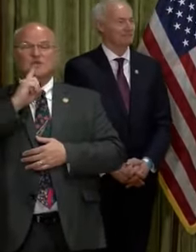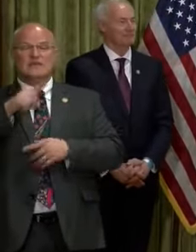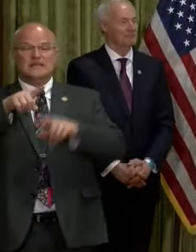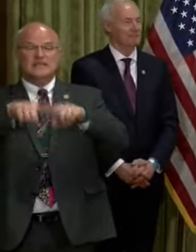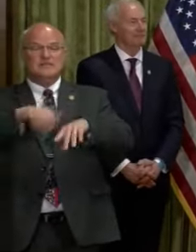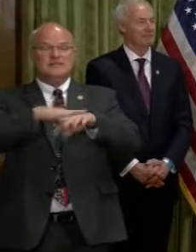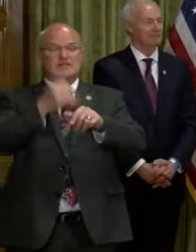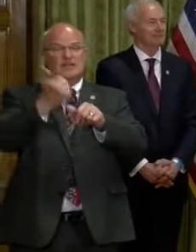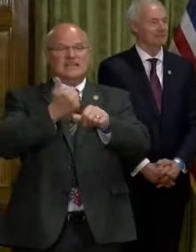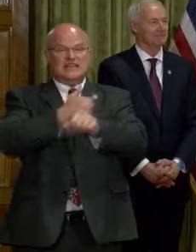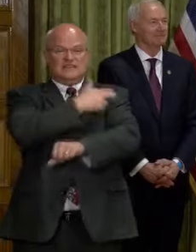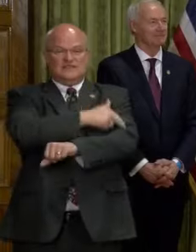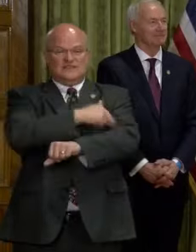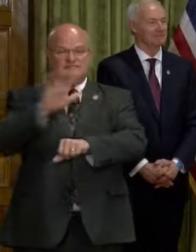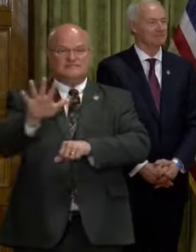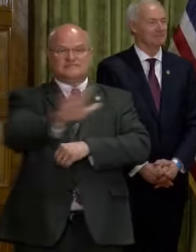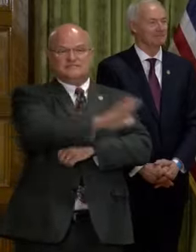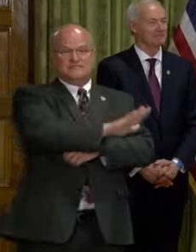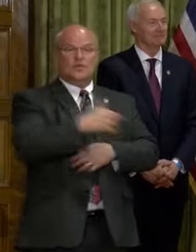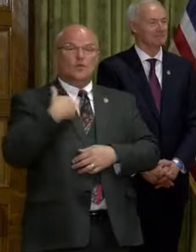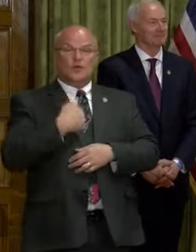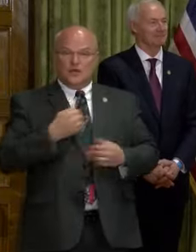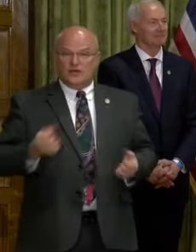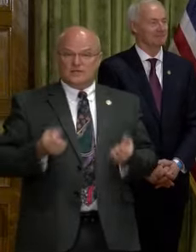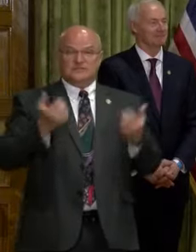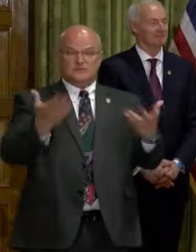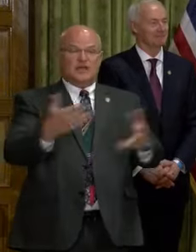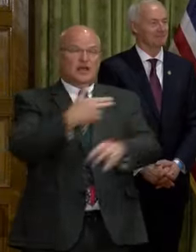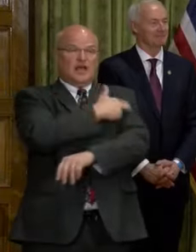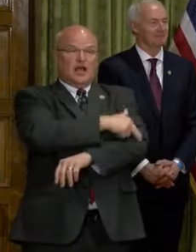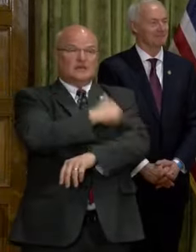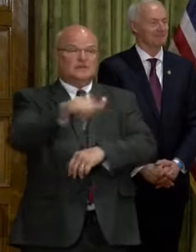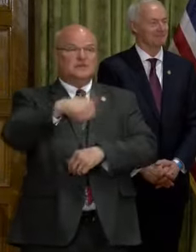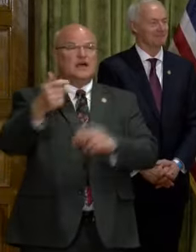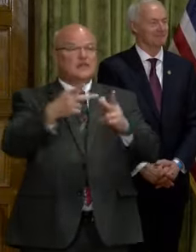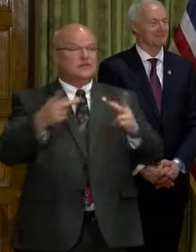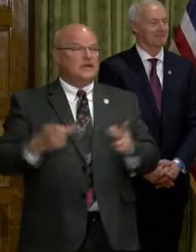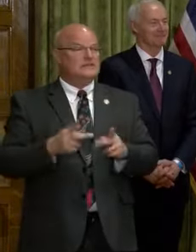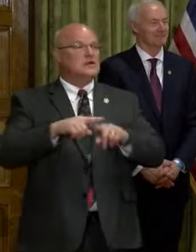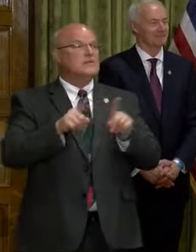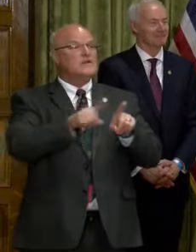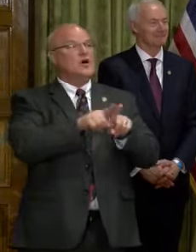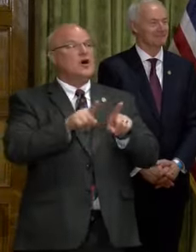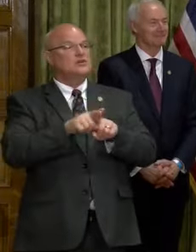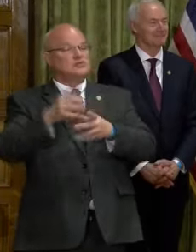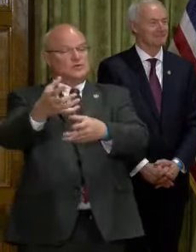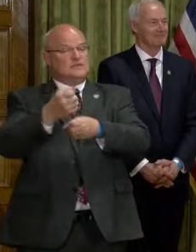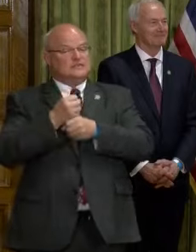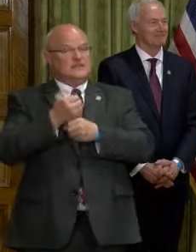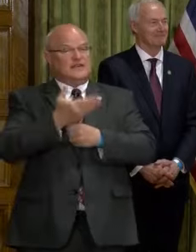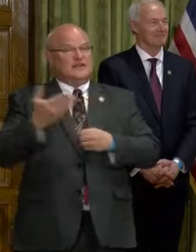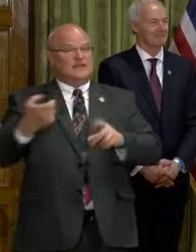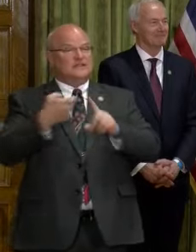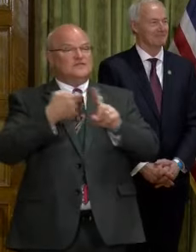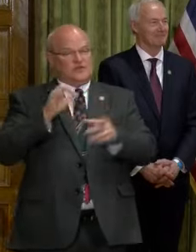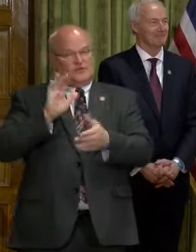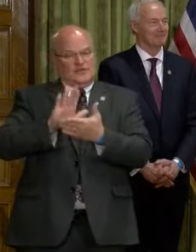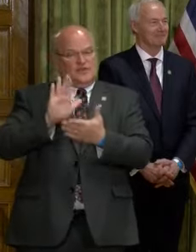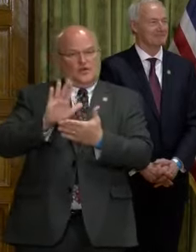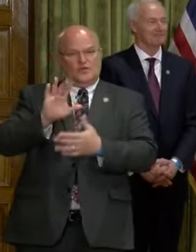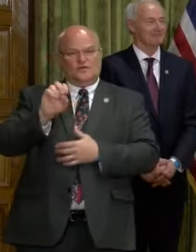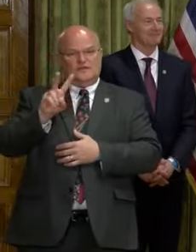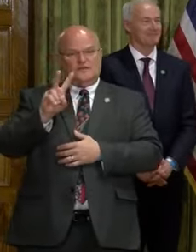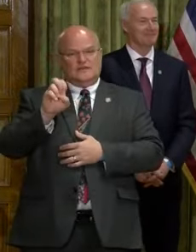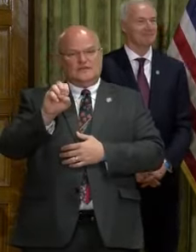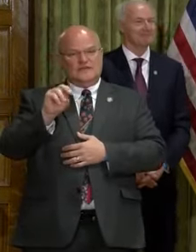dependent. We are supplying hospitals, other facilities, but they are also receiving supplies through their